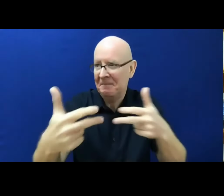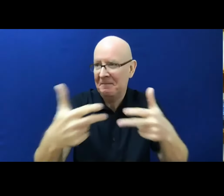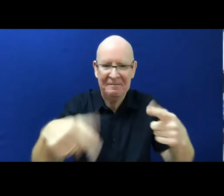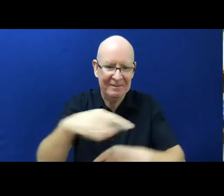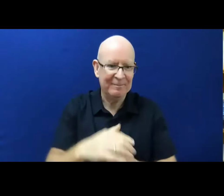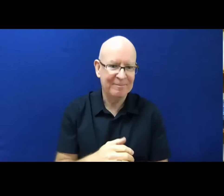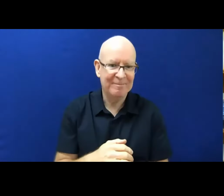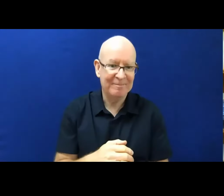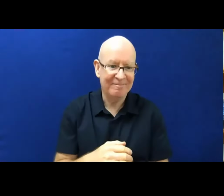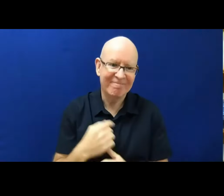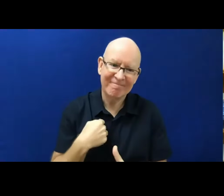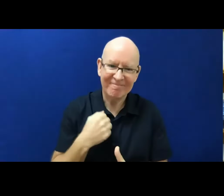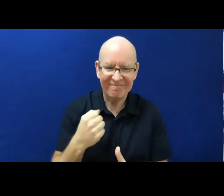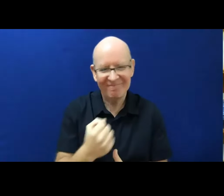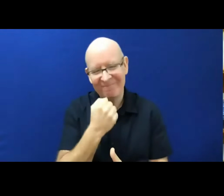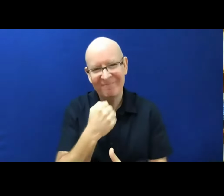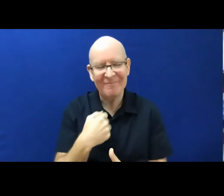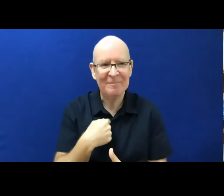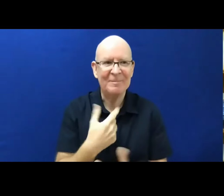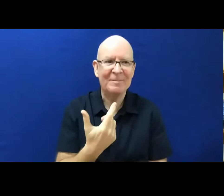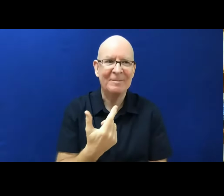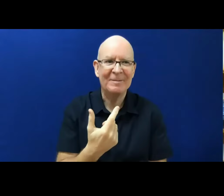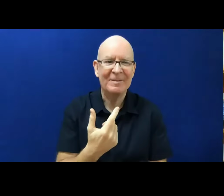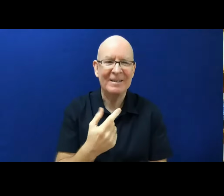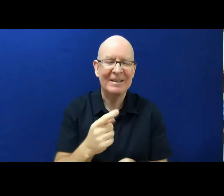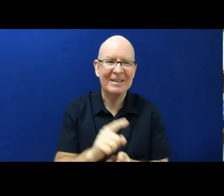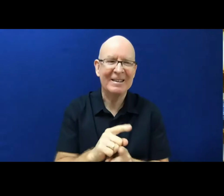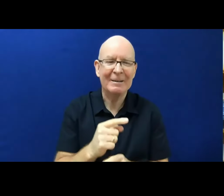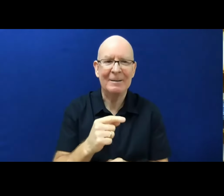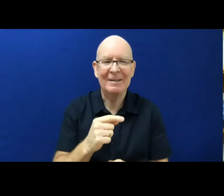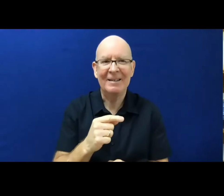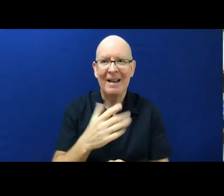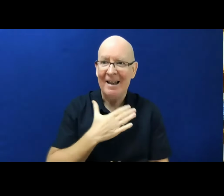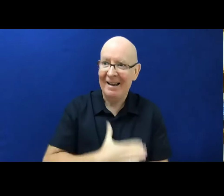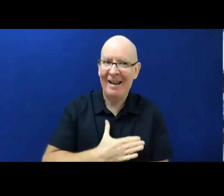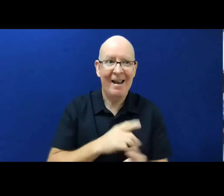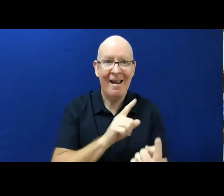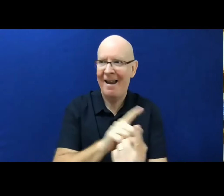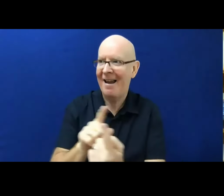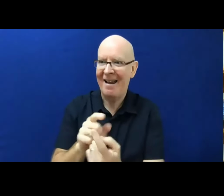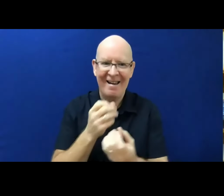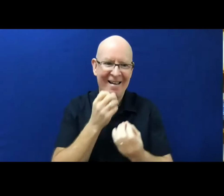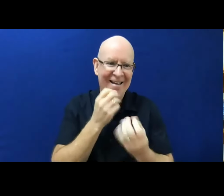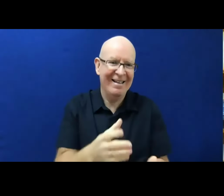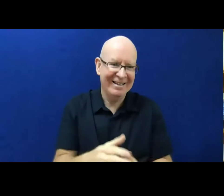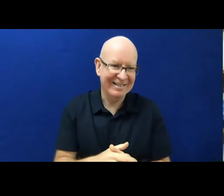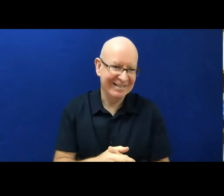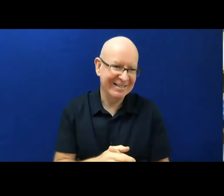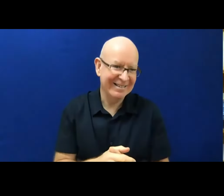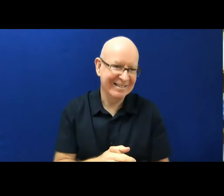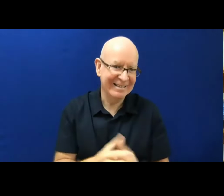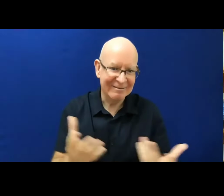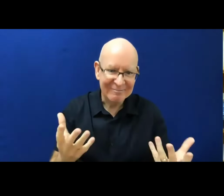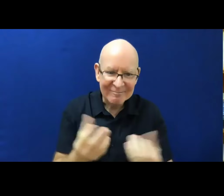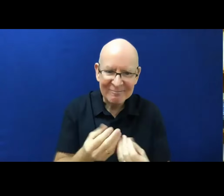together. Even more when these are people who are engaged in exciting research, such as the DARE research